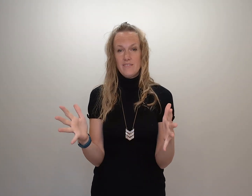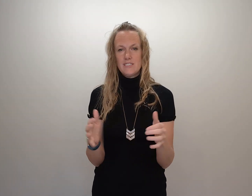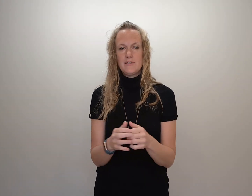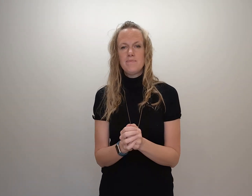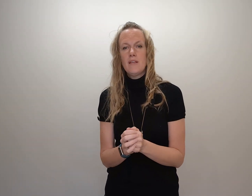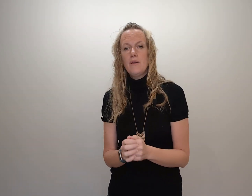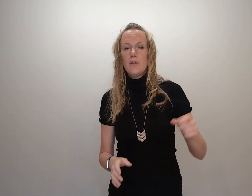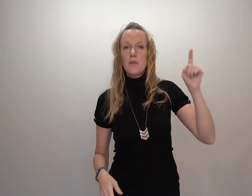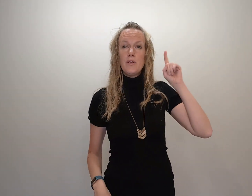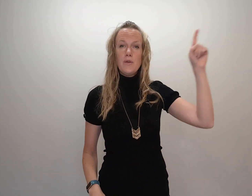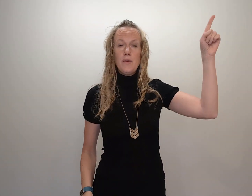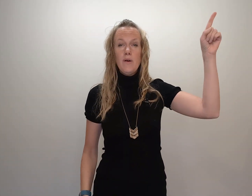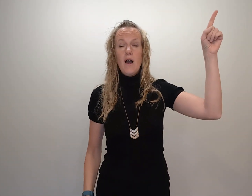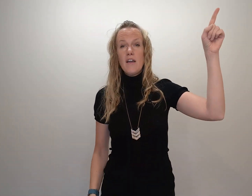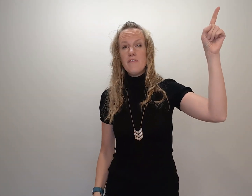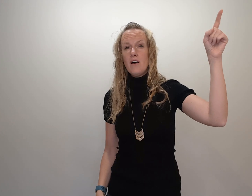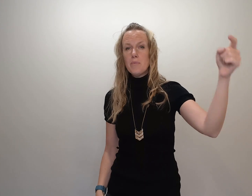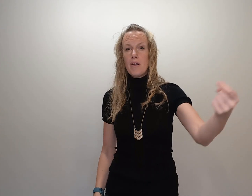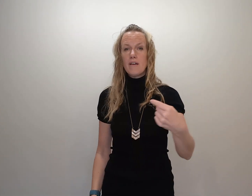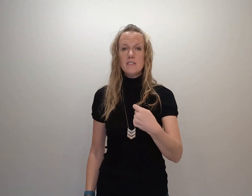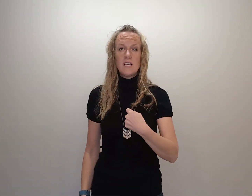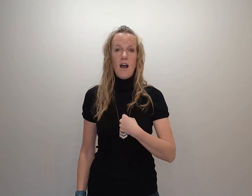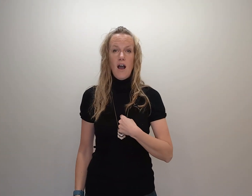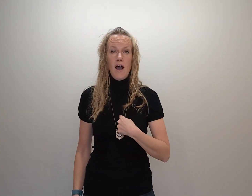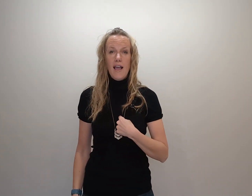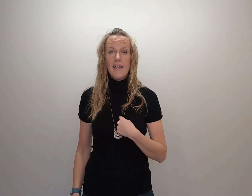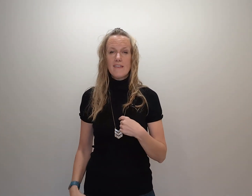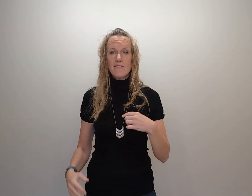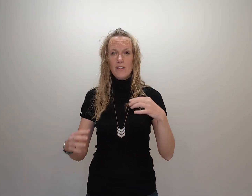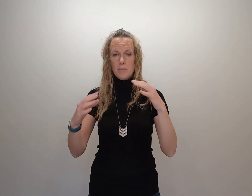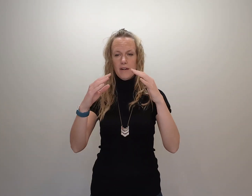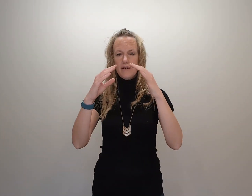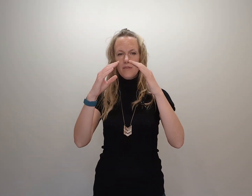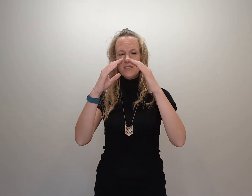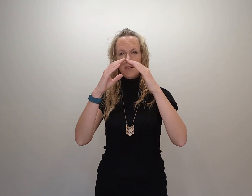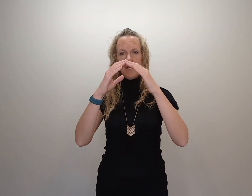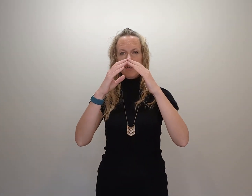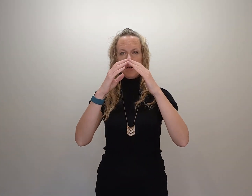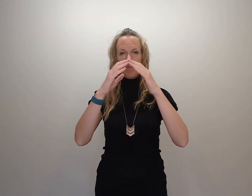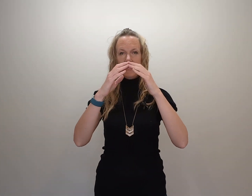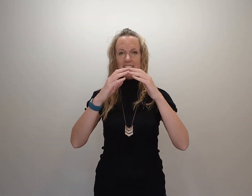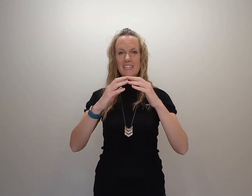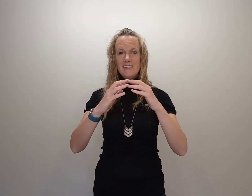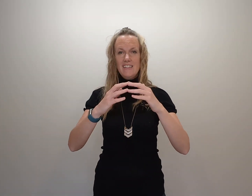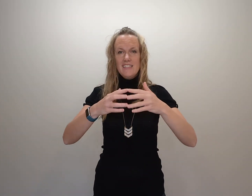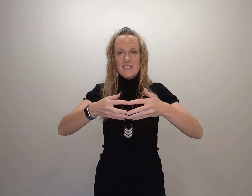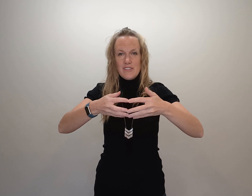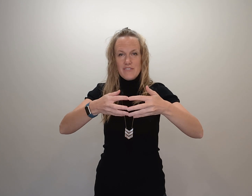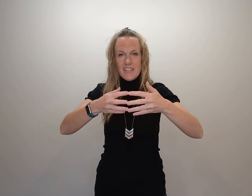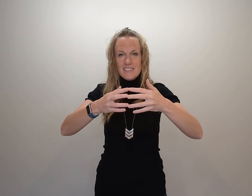Without. You, I fall apart. I, and then fall apart, you're almost going to make like a bridge here. So your fingers